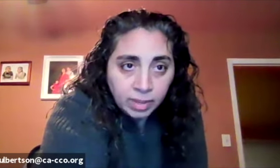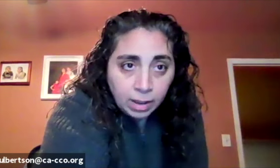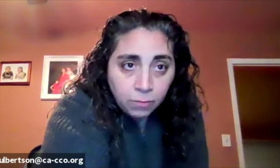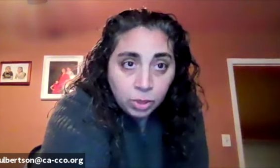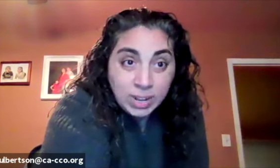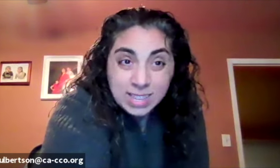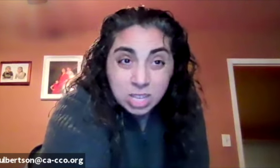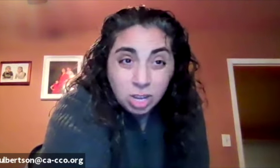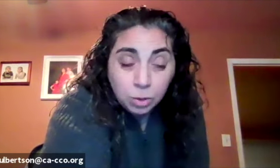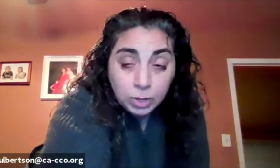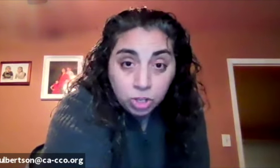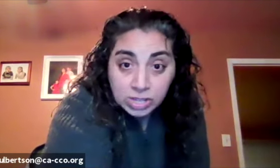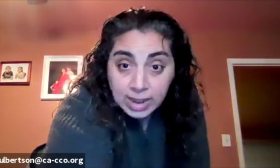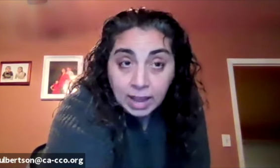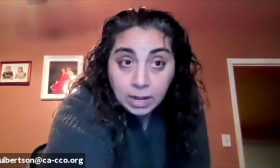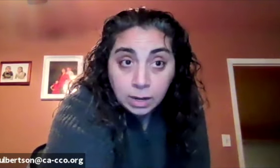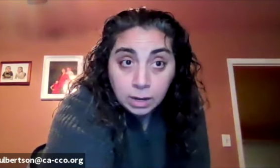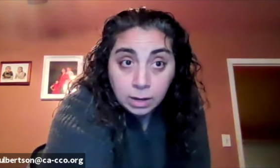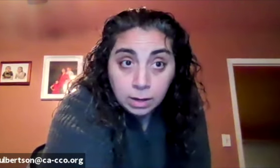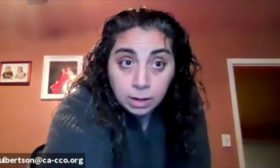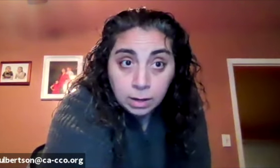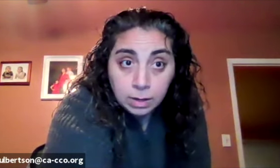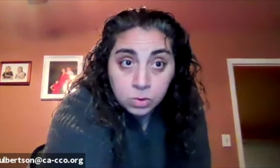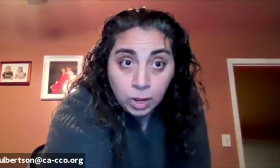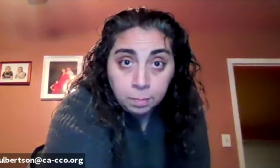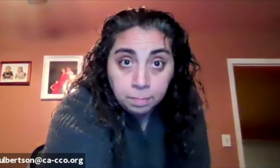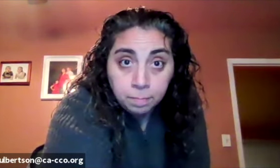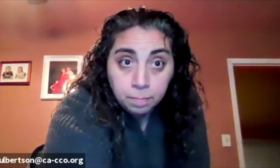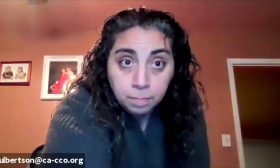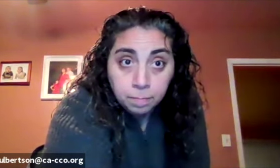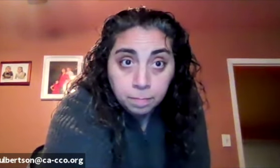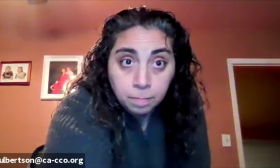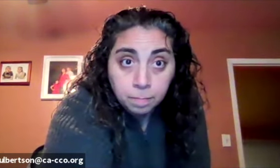And for the rest of the song, we'll just stand as well.